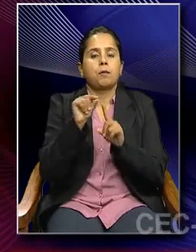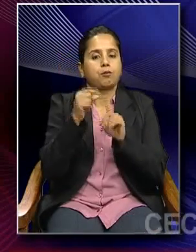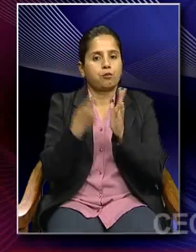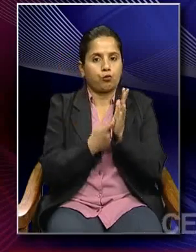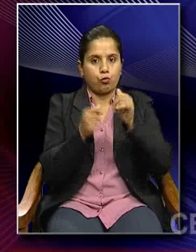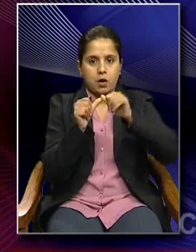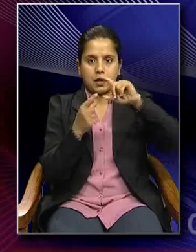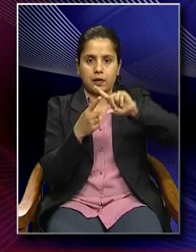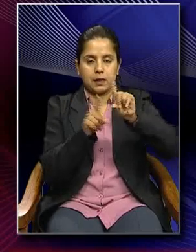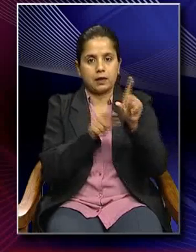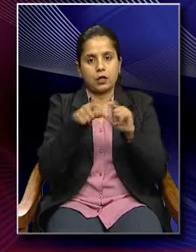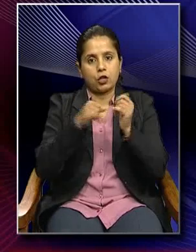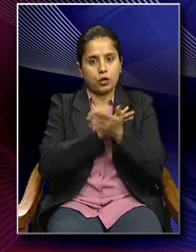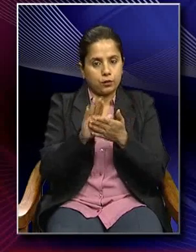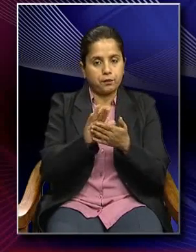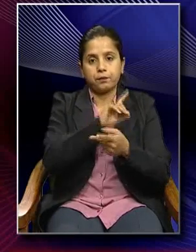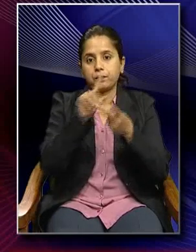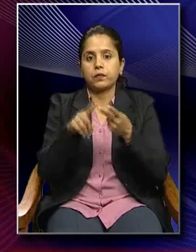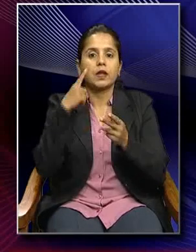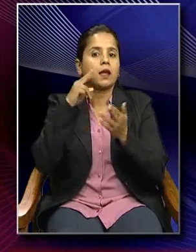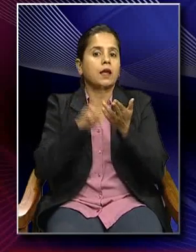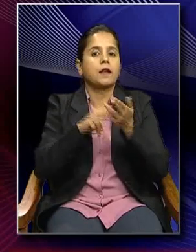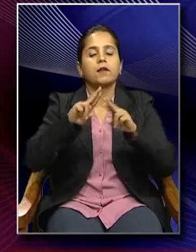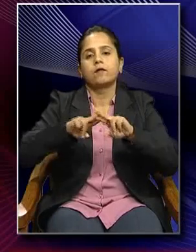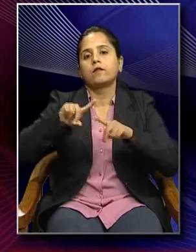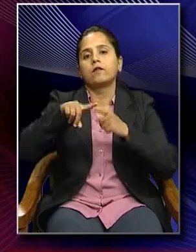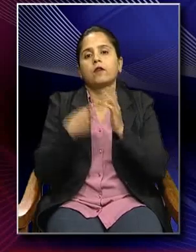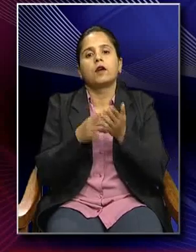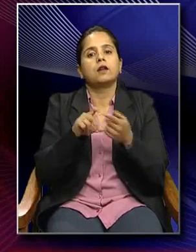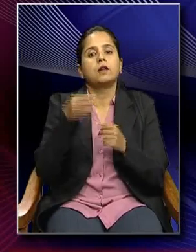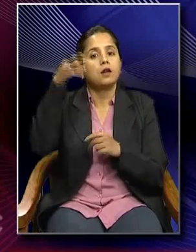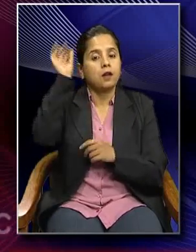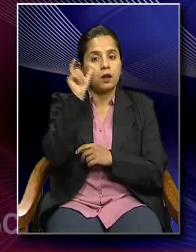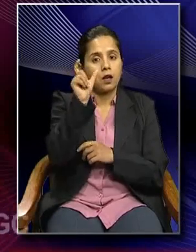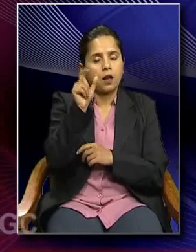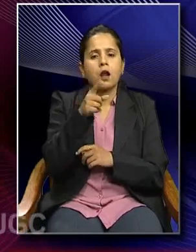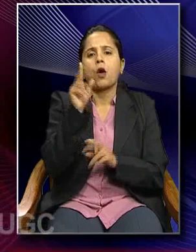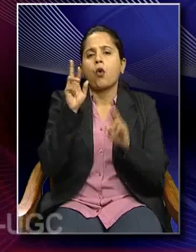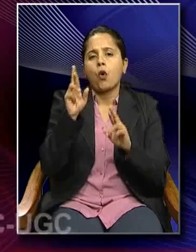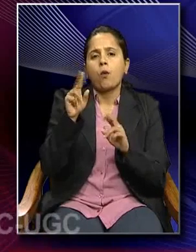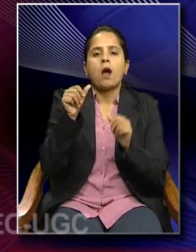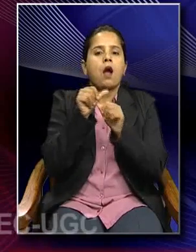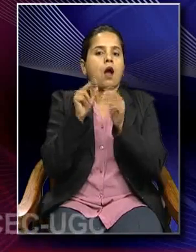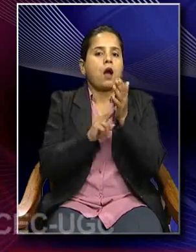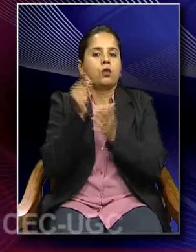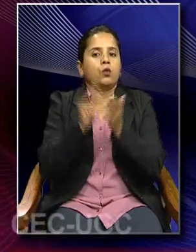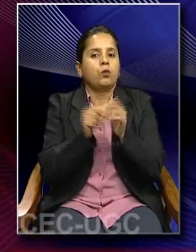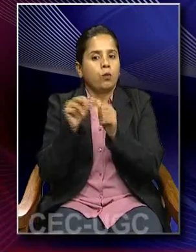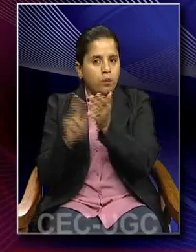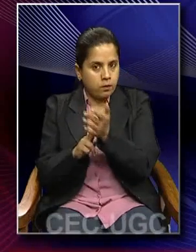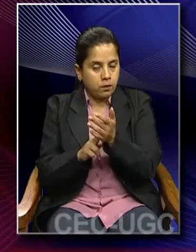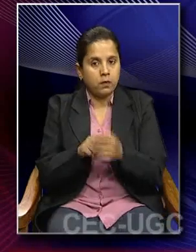Pratyaksh, then is inference, which the Sanskrit term is Anuman, and testimony, which